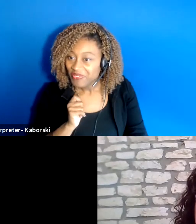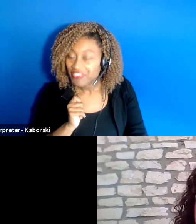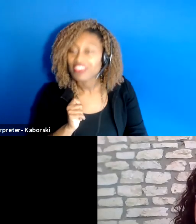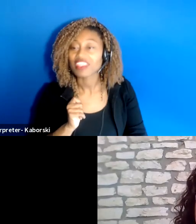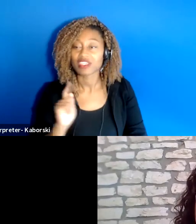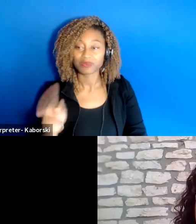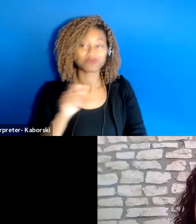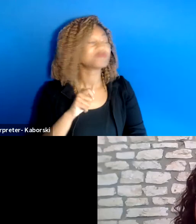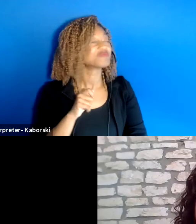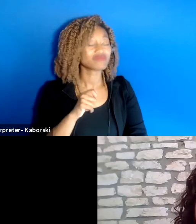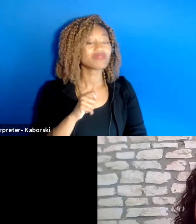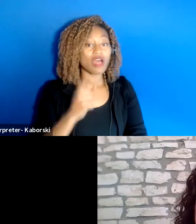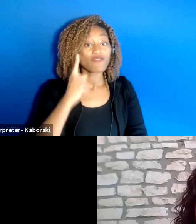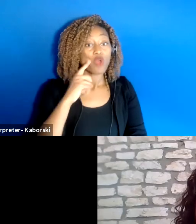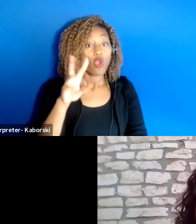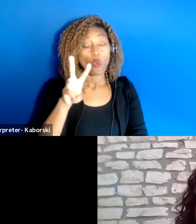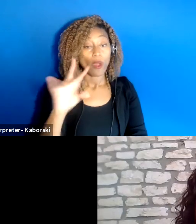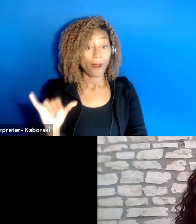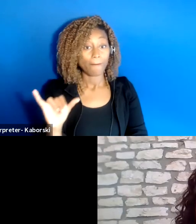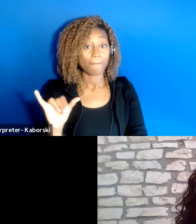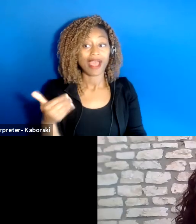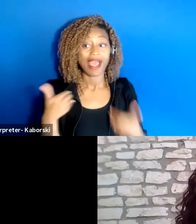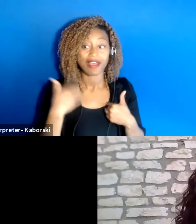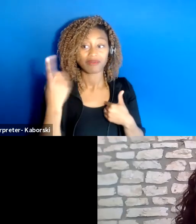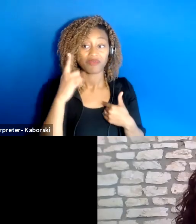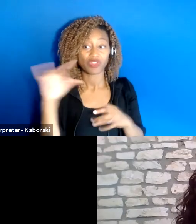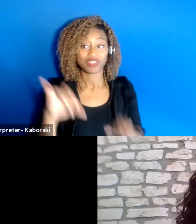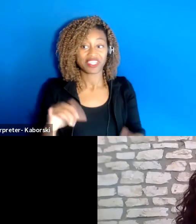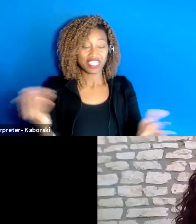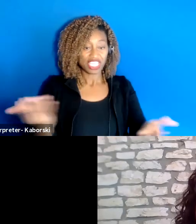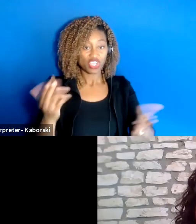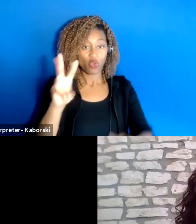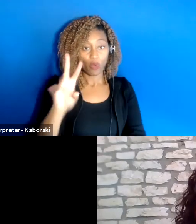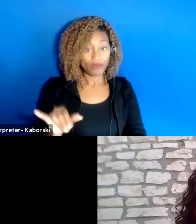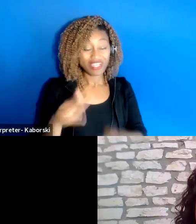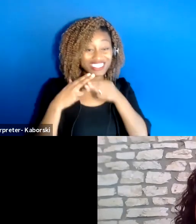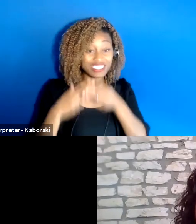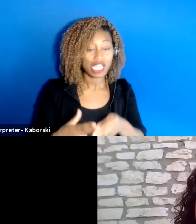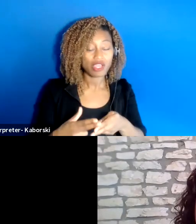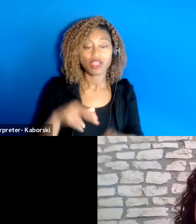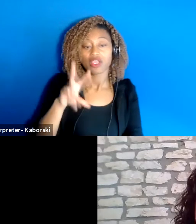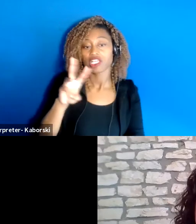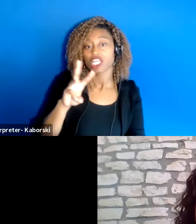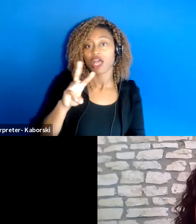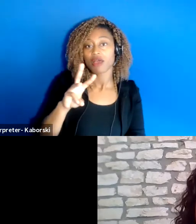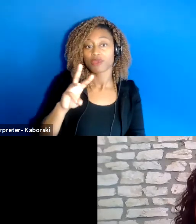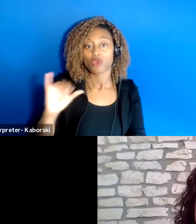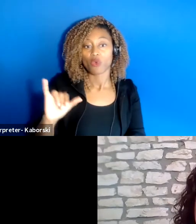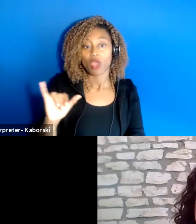that for Wyoming, it says we have something like that here in Wyoming. We call it the WYDPAC,